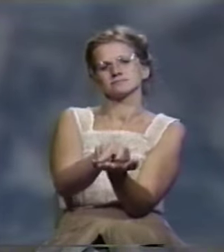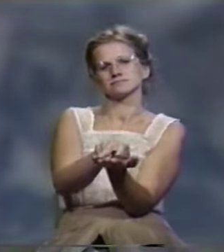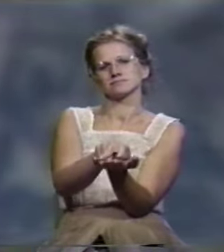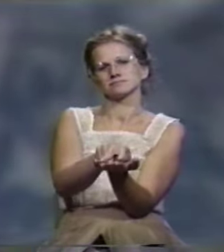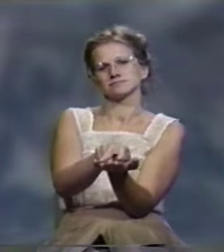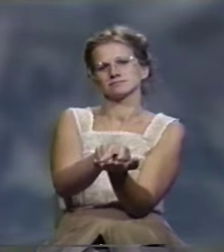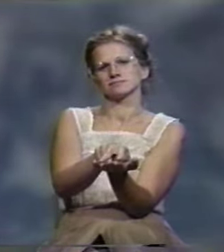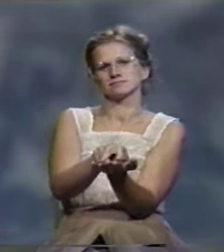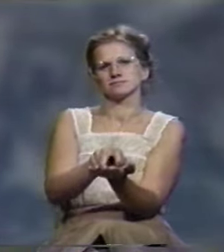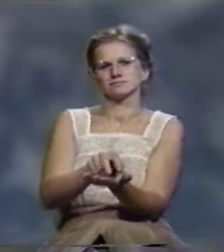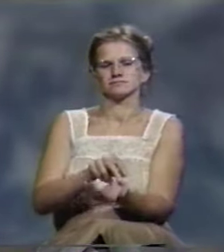To lie down.